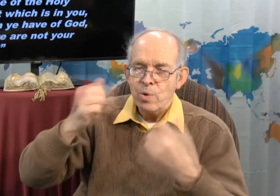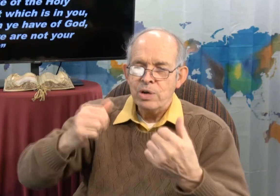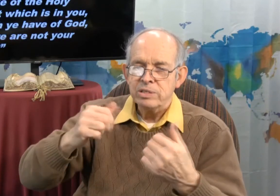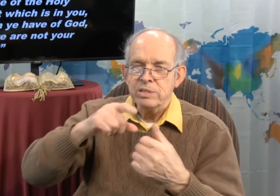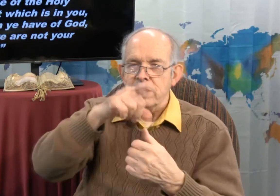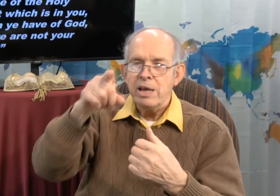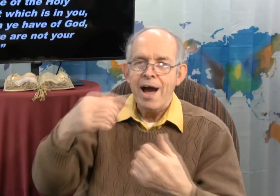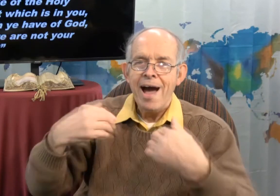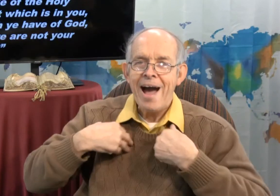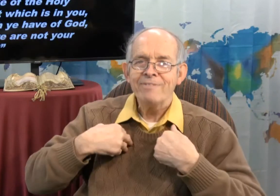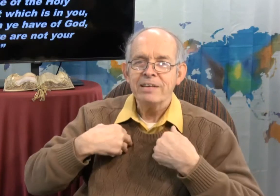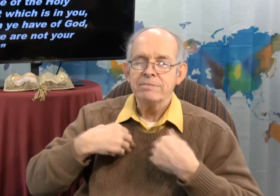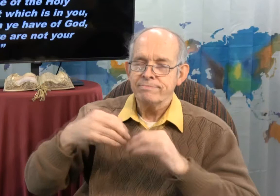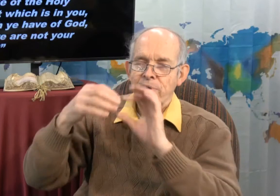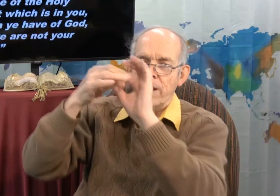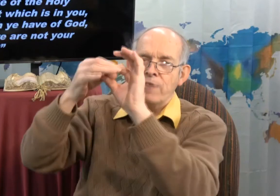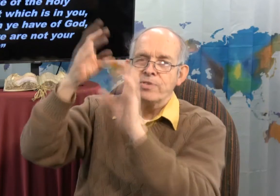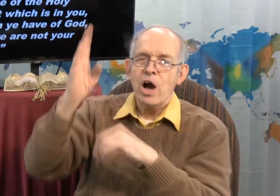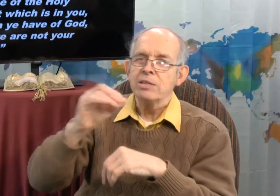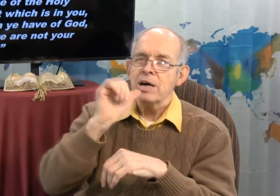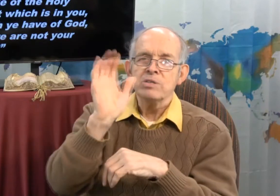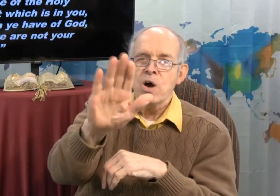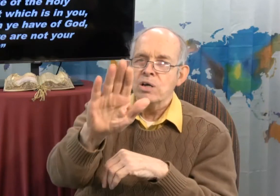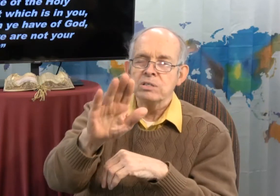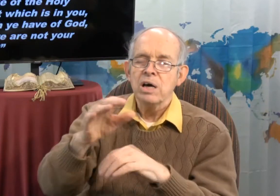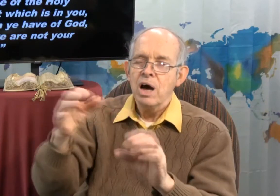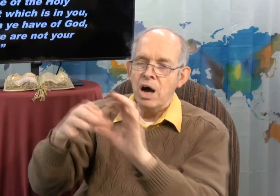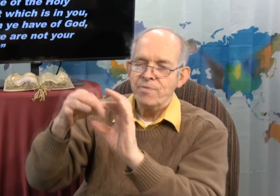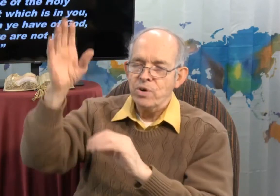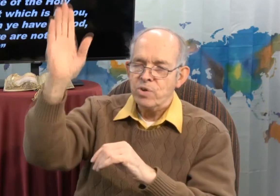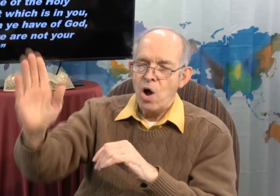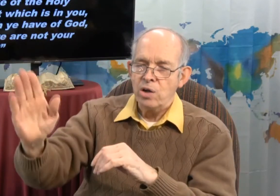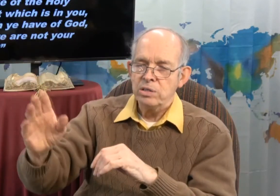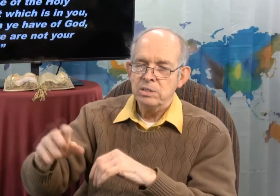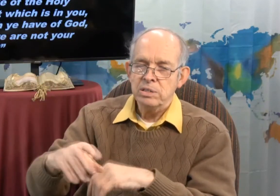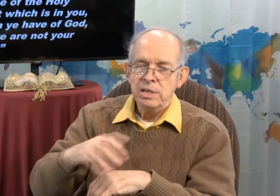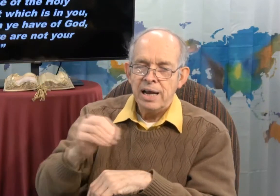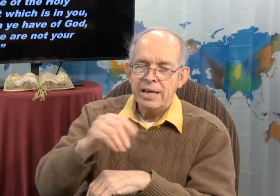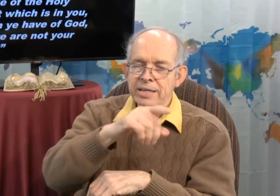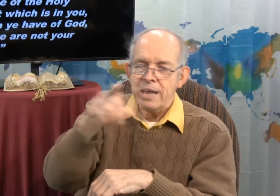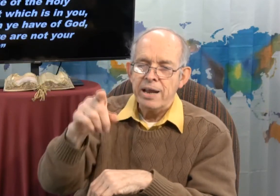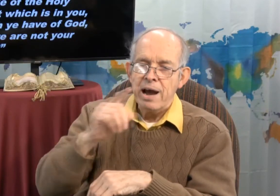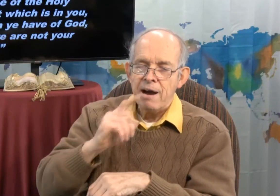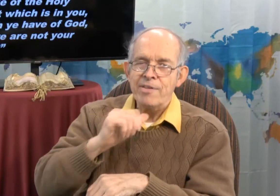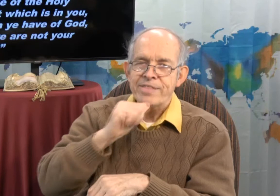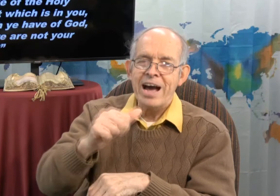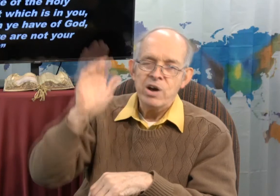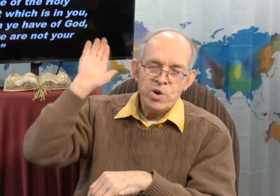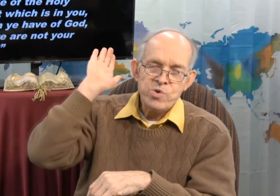which ye have of God, not yours, of God. And ye are not